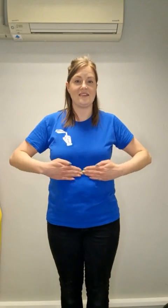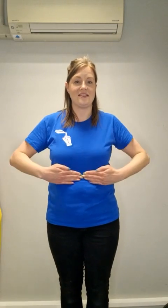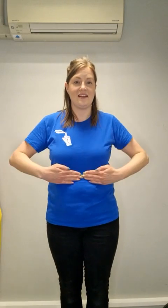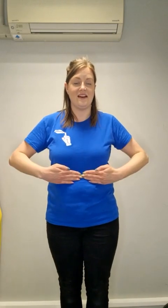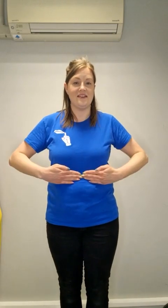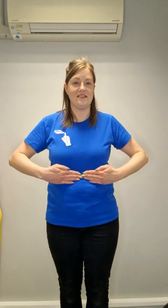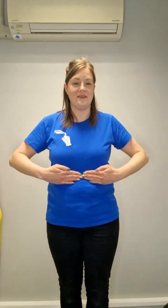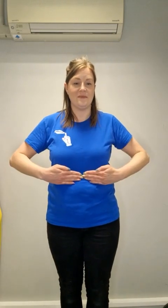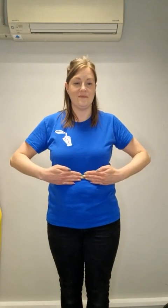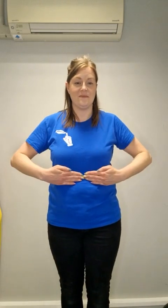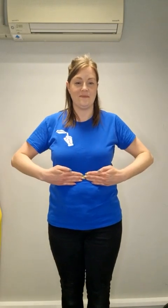exercise.